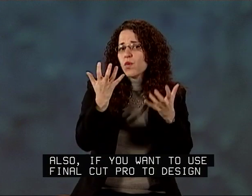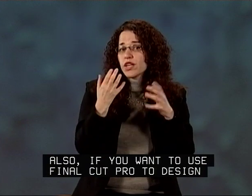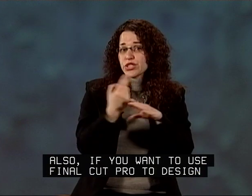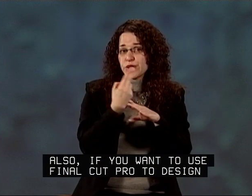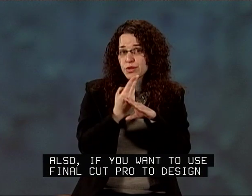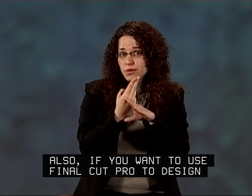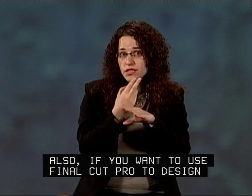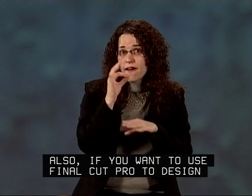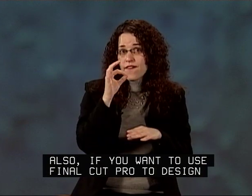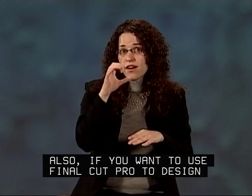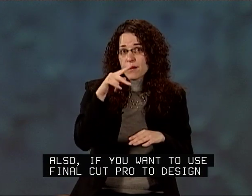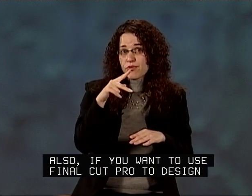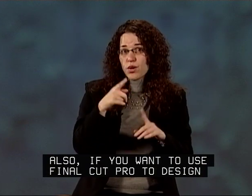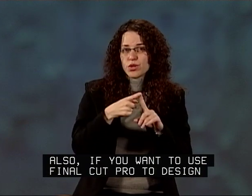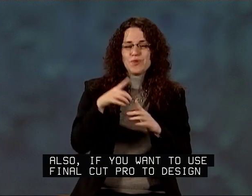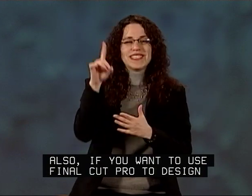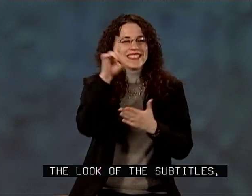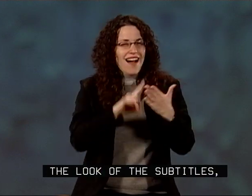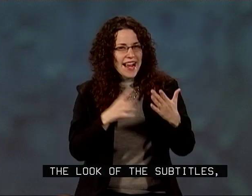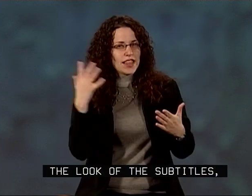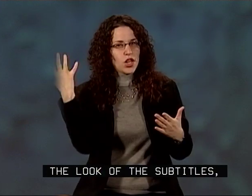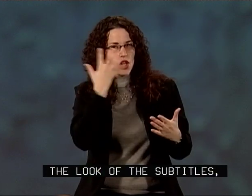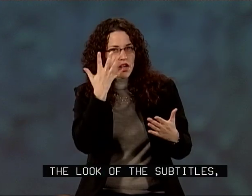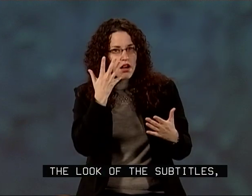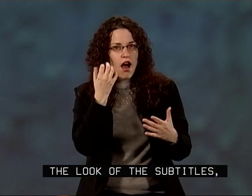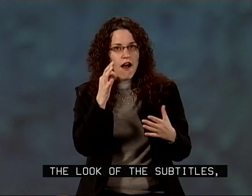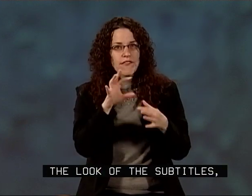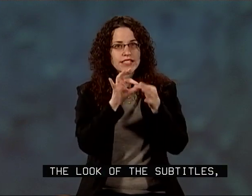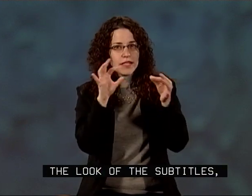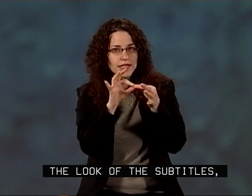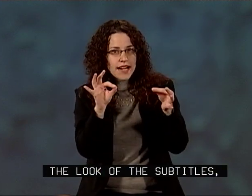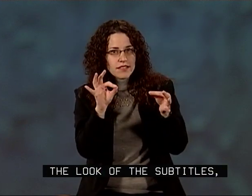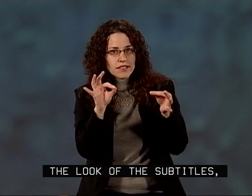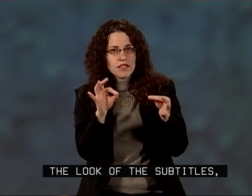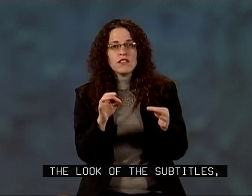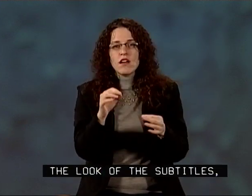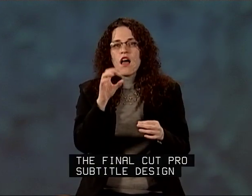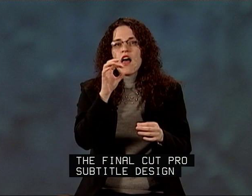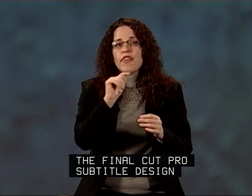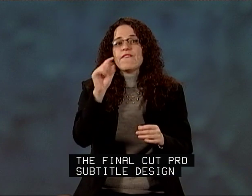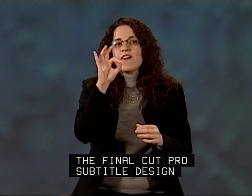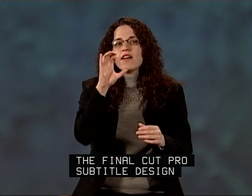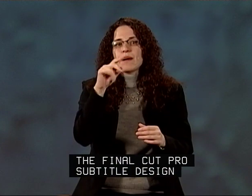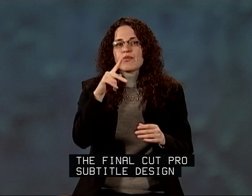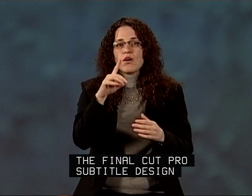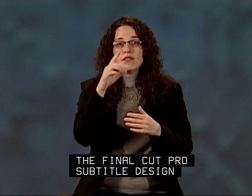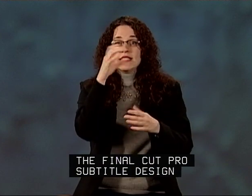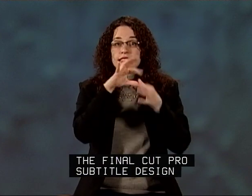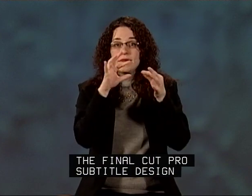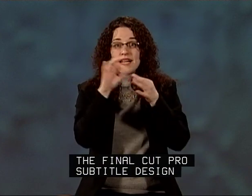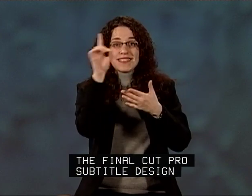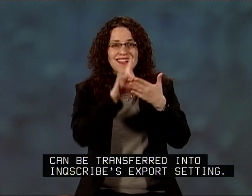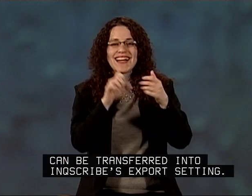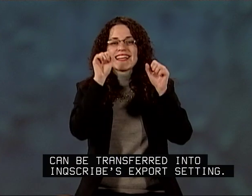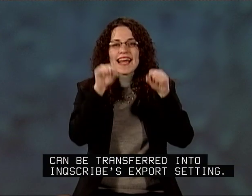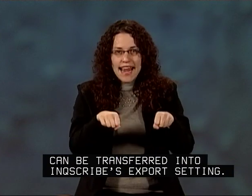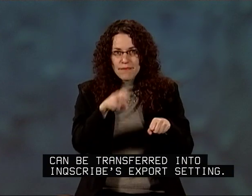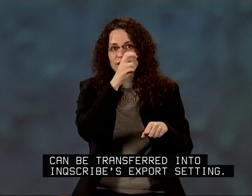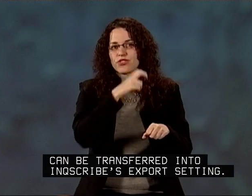want to use Final Cut Pro to design the look of the subtitles, the Final Cut Pro subtitle design can be